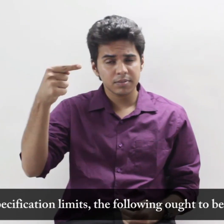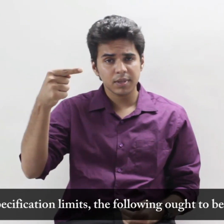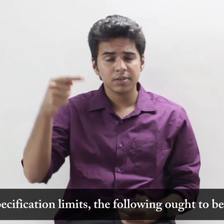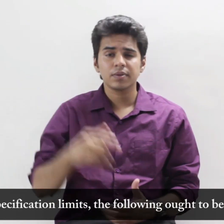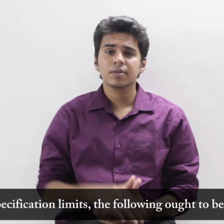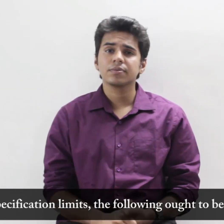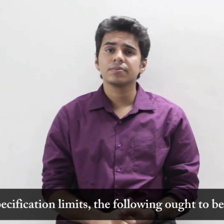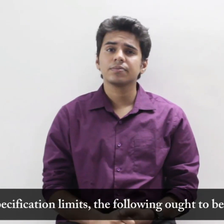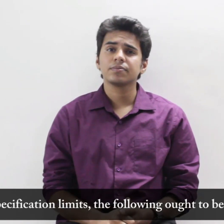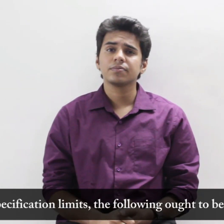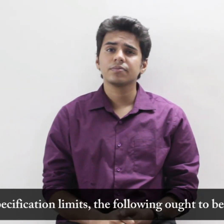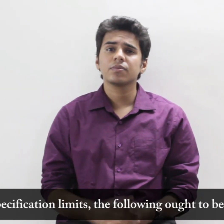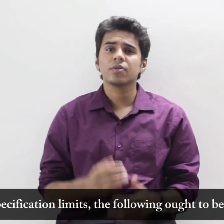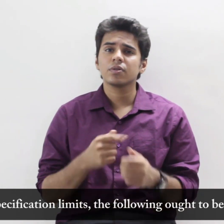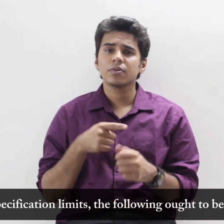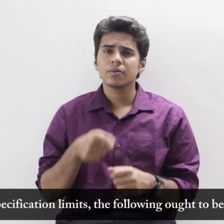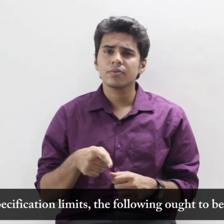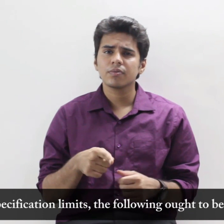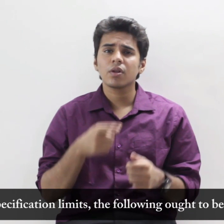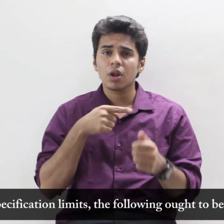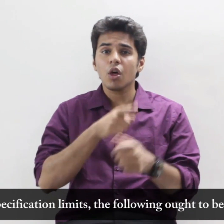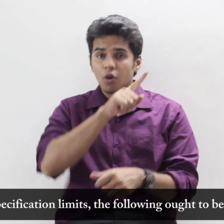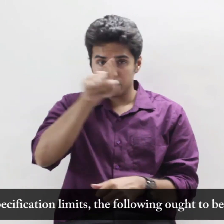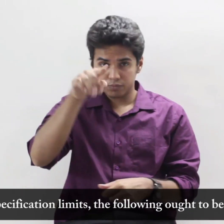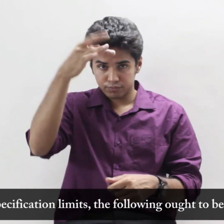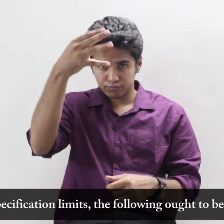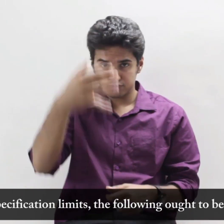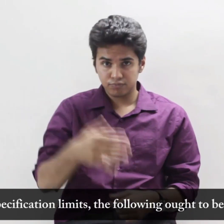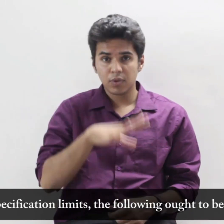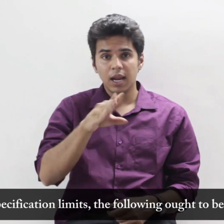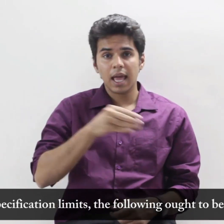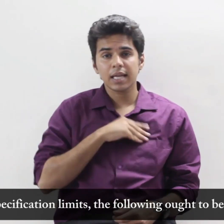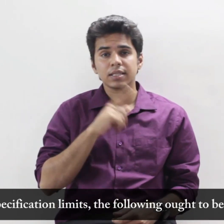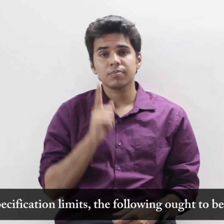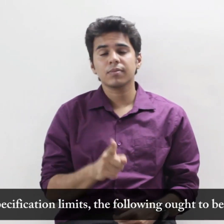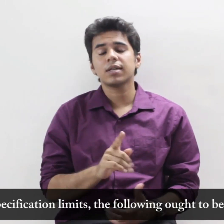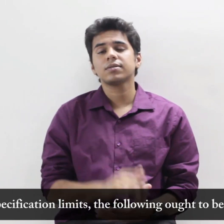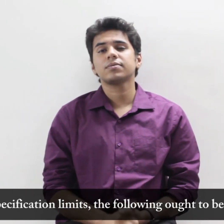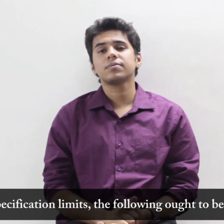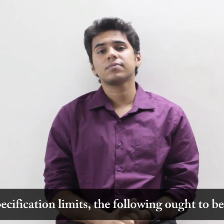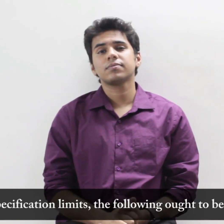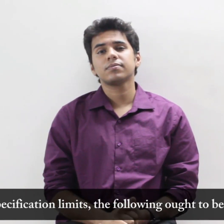In setting specification limits, the following ought to be considered: